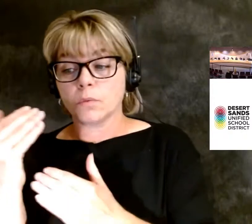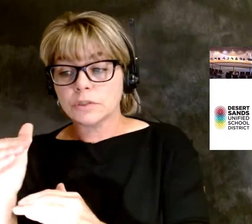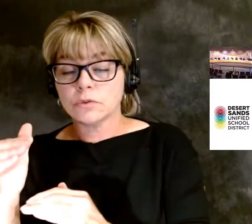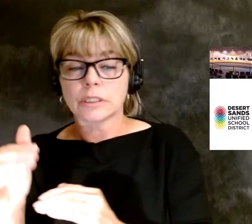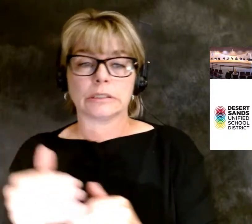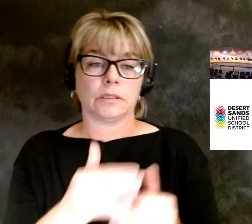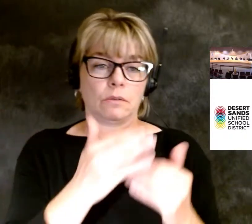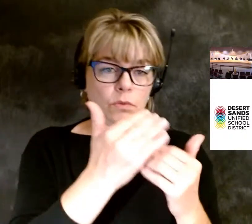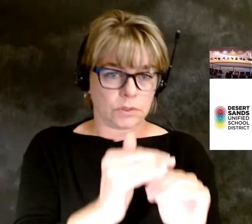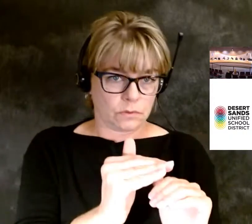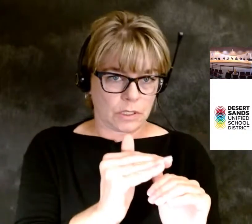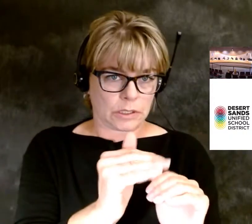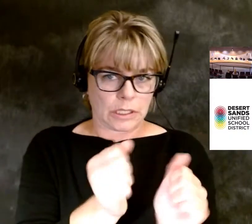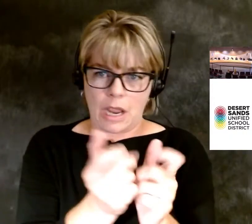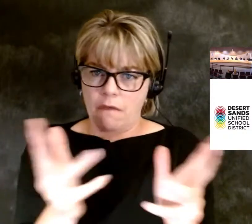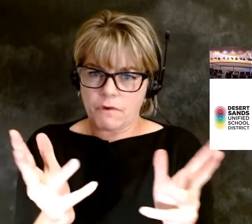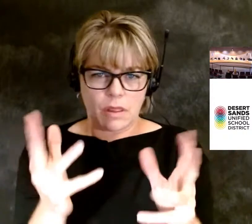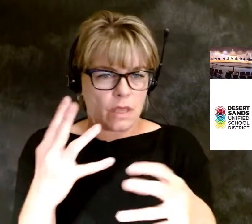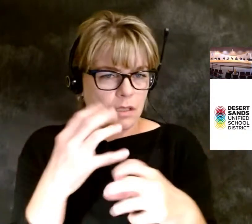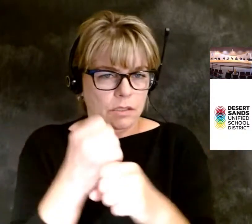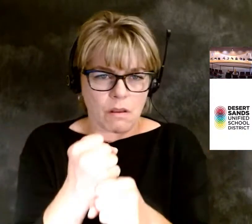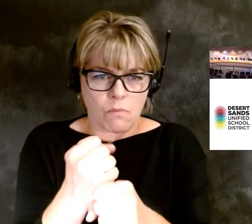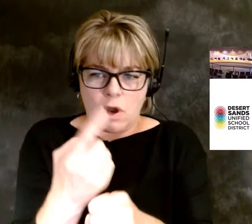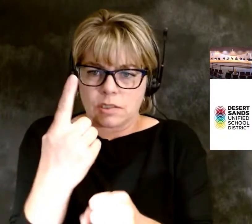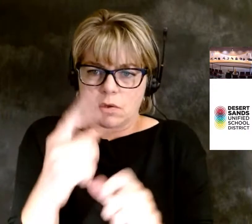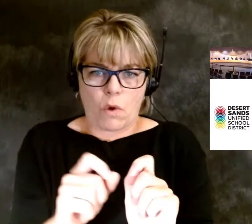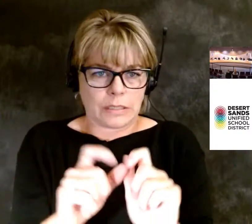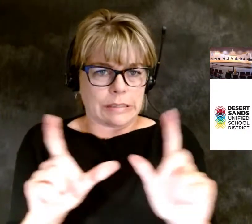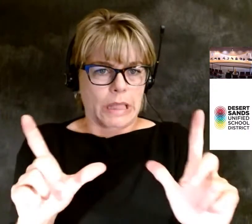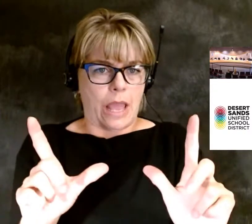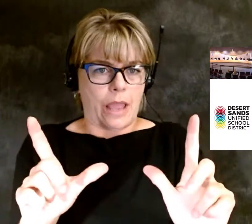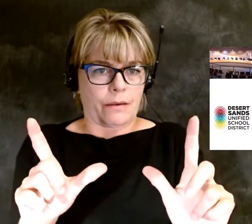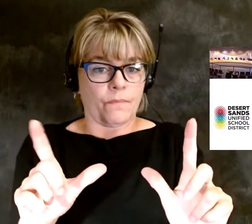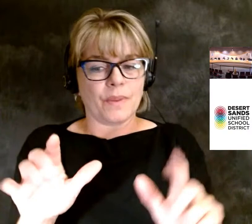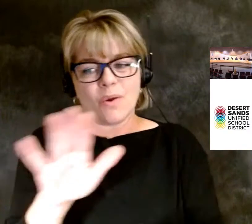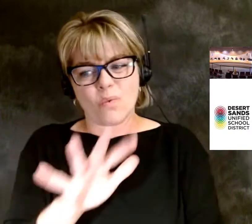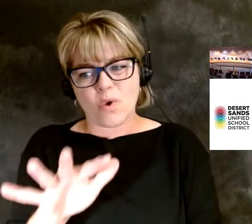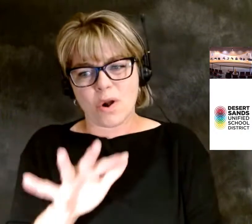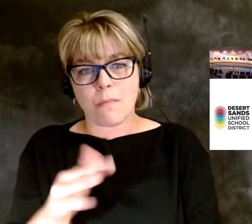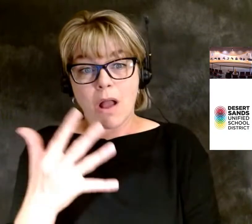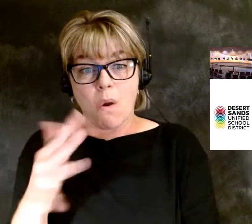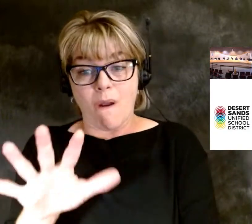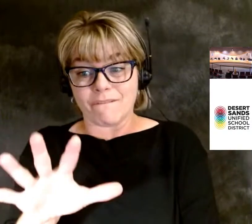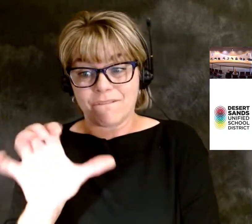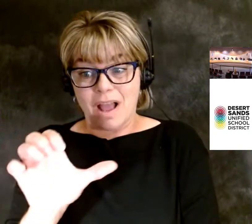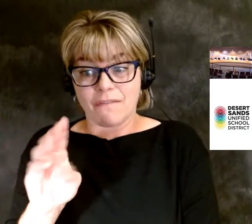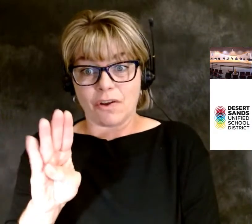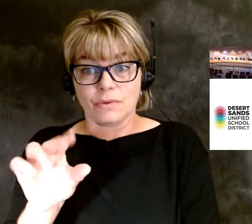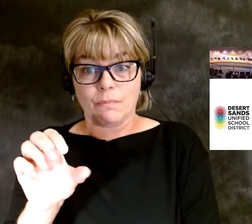one slide. And you can see that we're about $500 billion in 2022-23 that we are